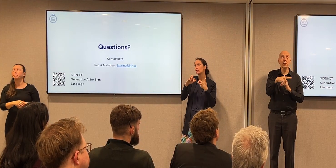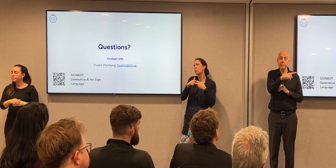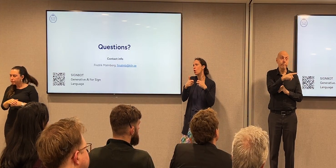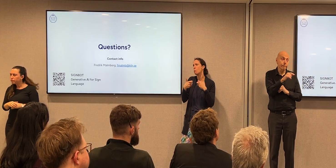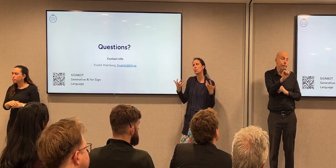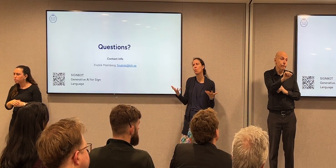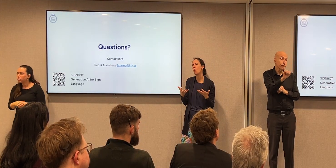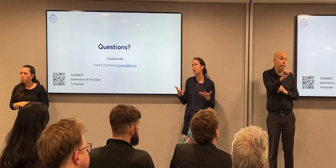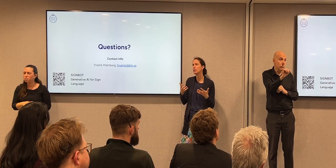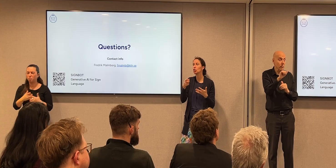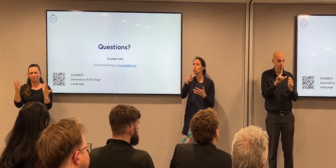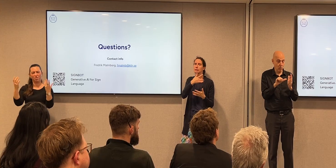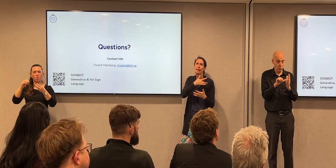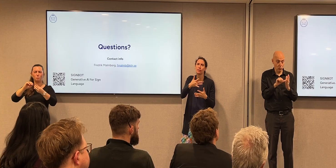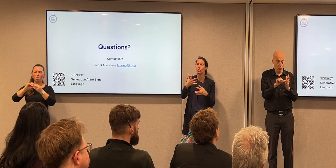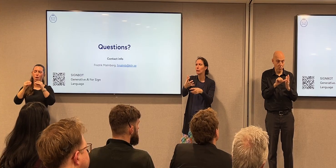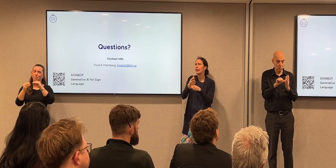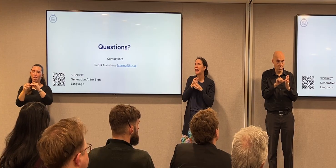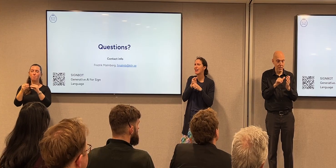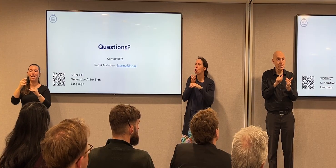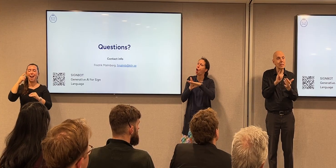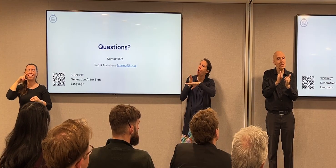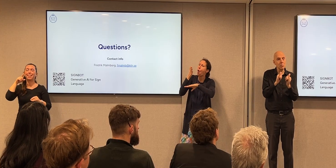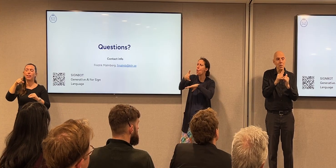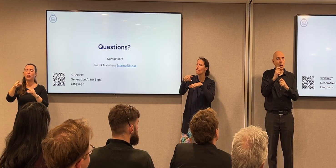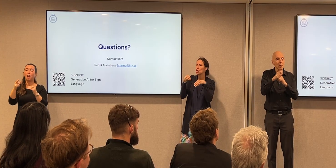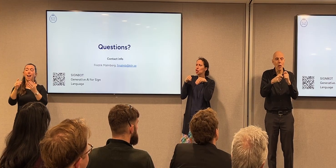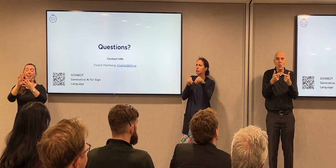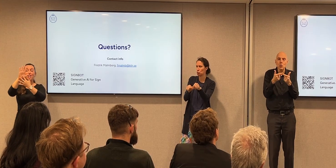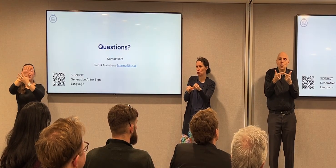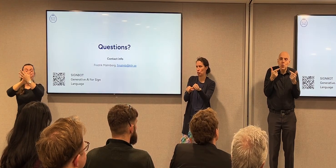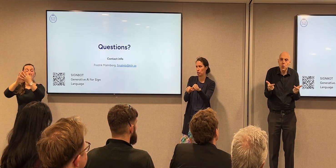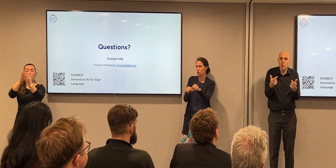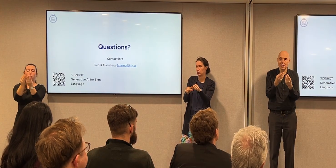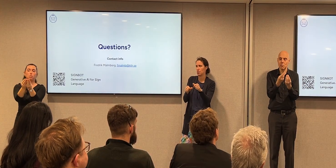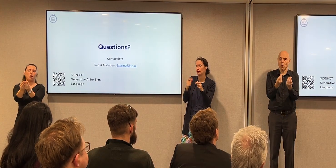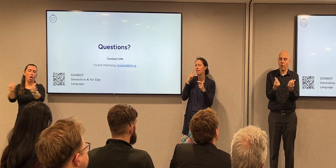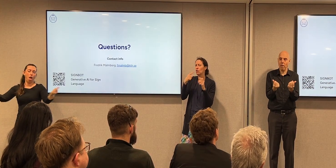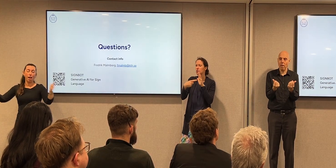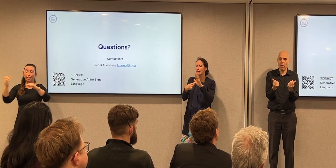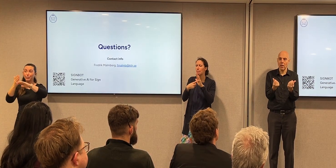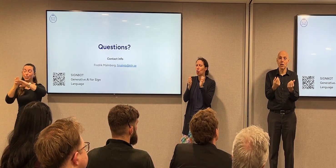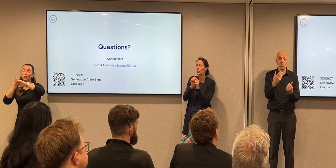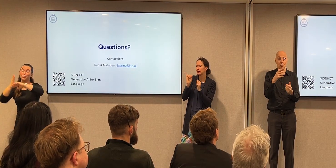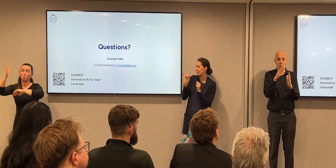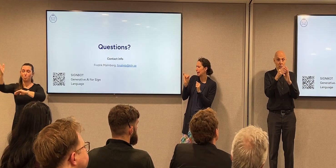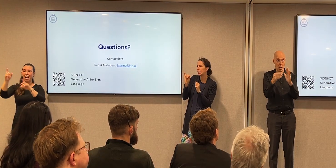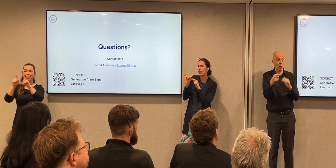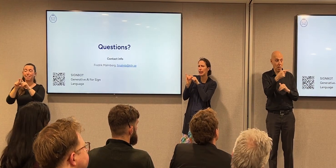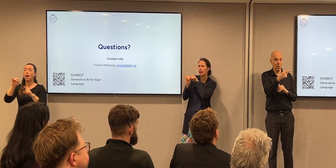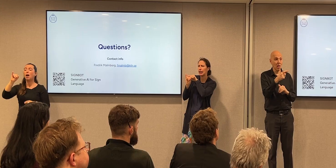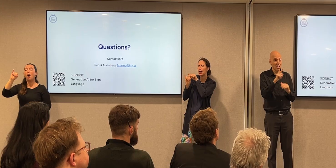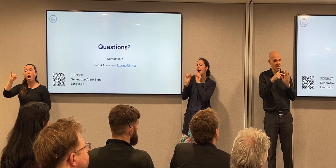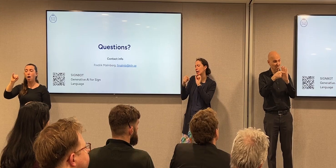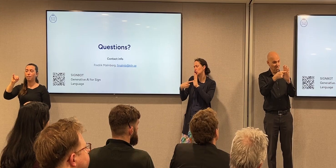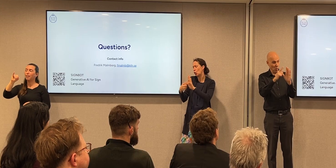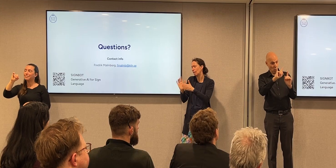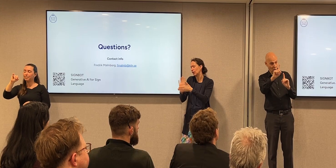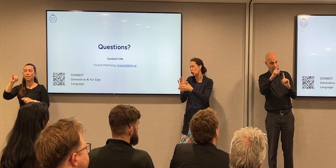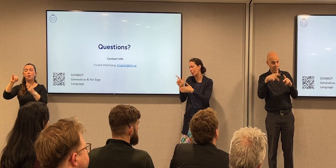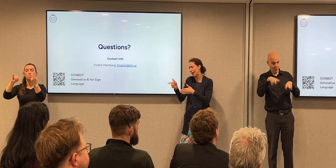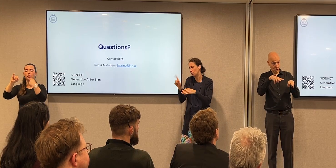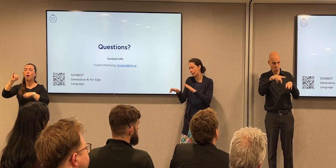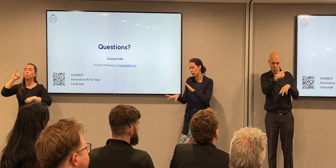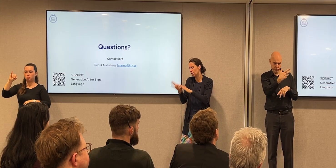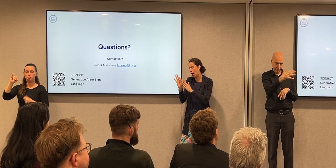that you typically get some over-smoothing. So, for instance, with the pinky, I can show you a video later. I just need to find